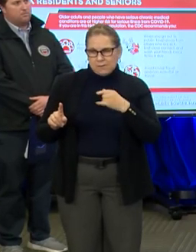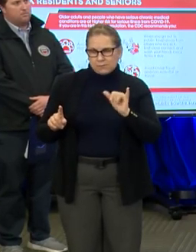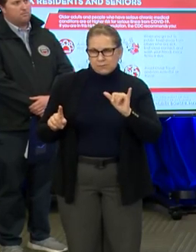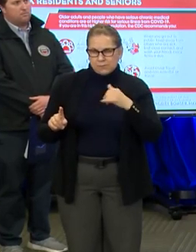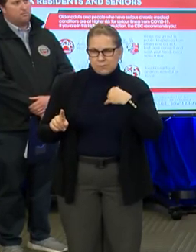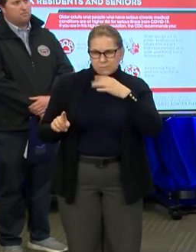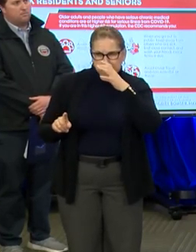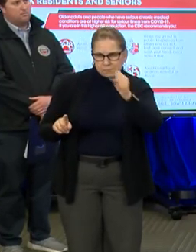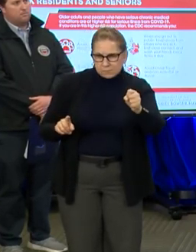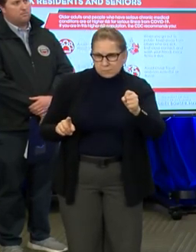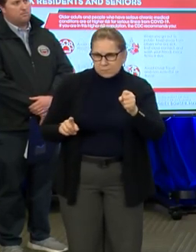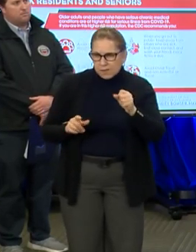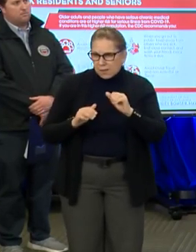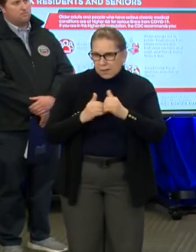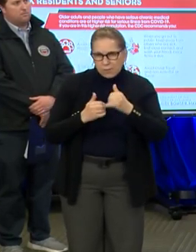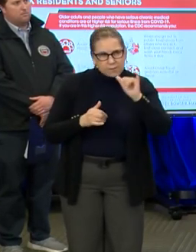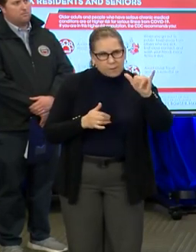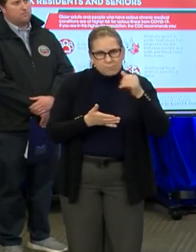the earmarked money